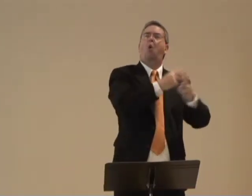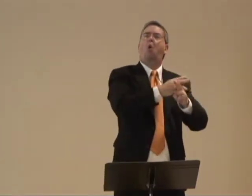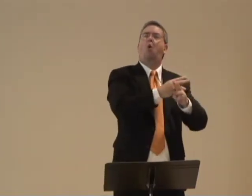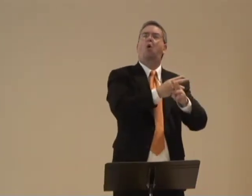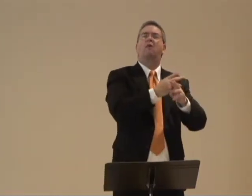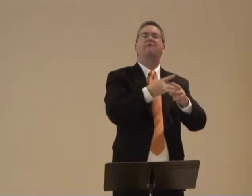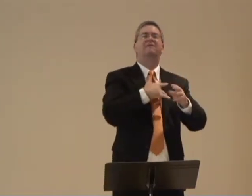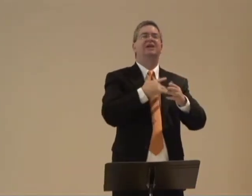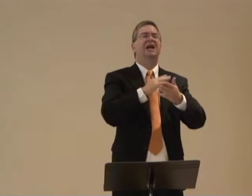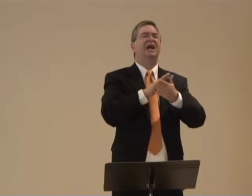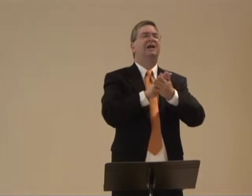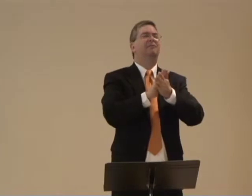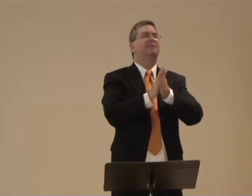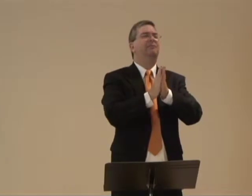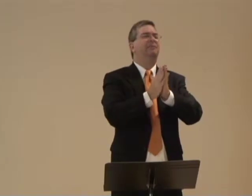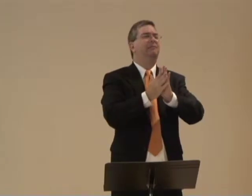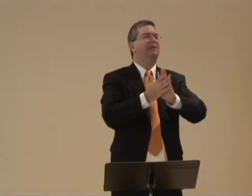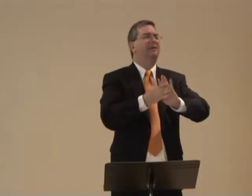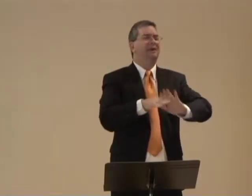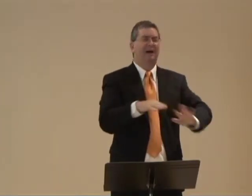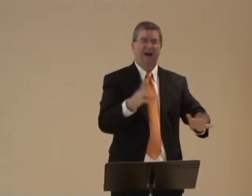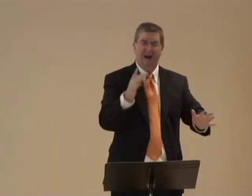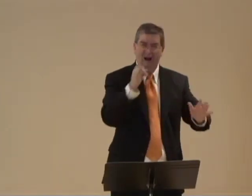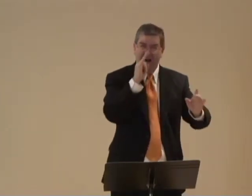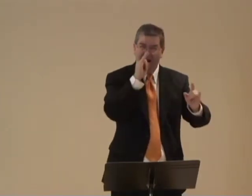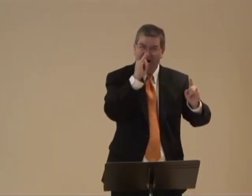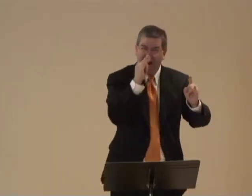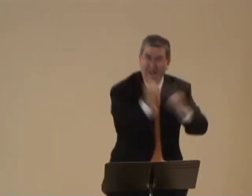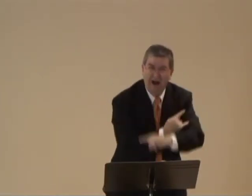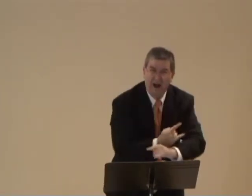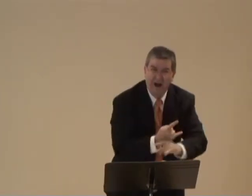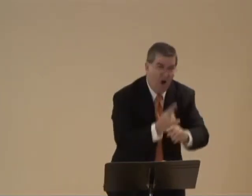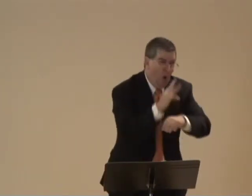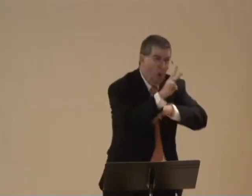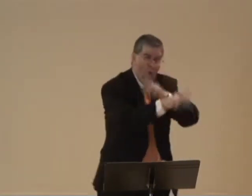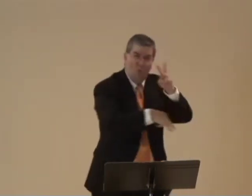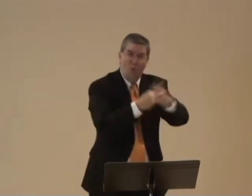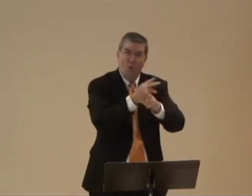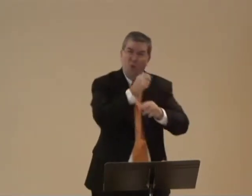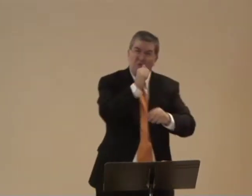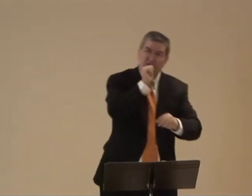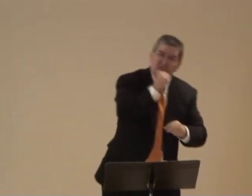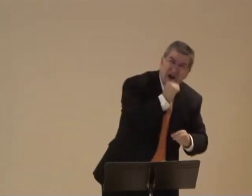And they think, gosh, I should go back to the ways of the world and live a comfortable life.